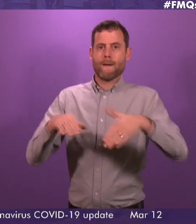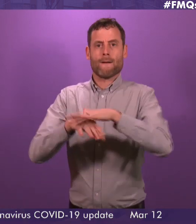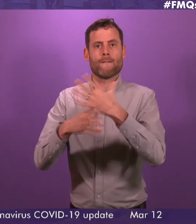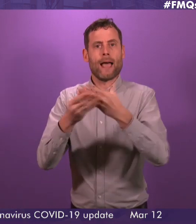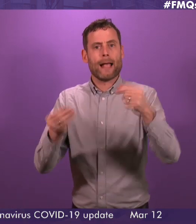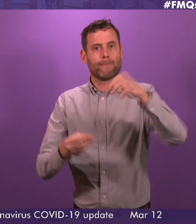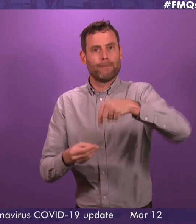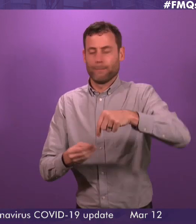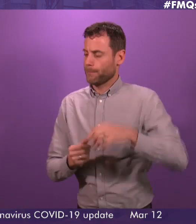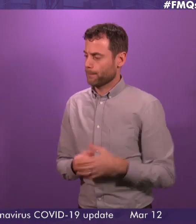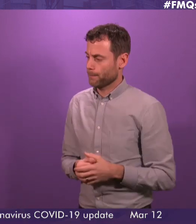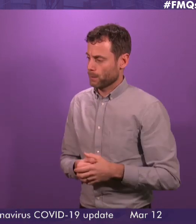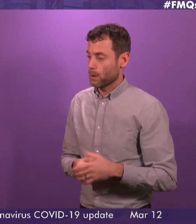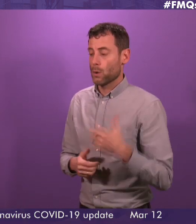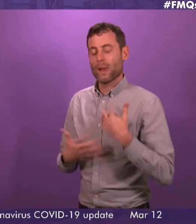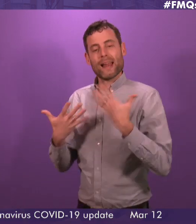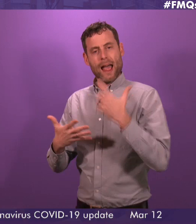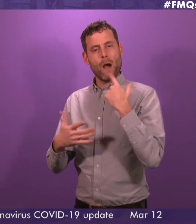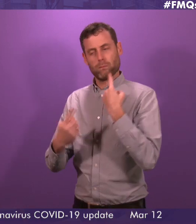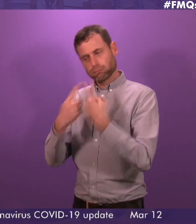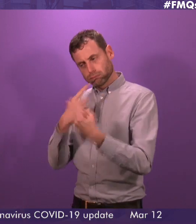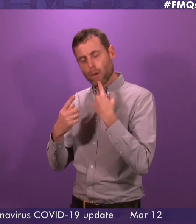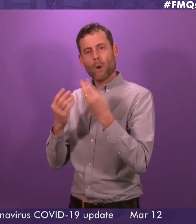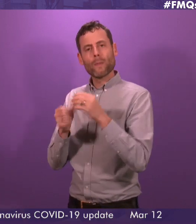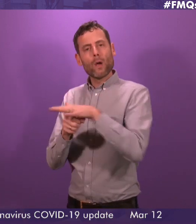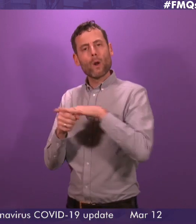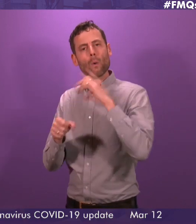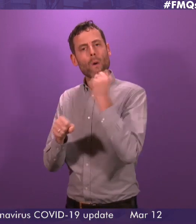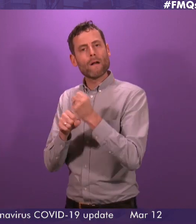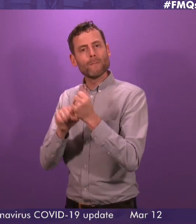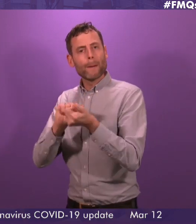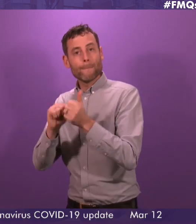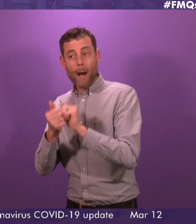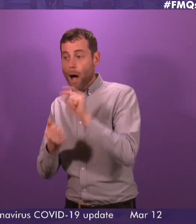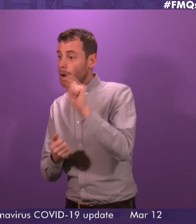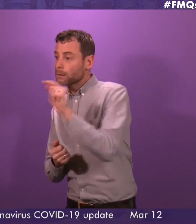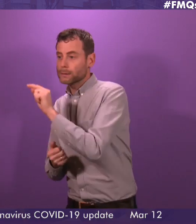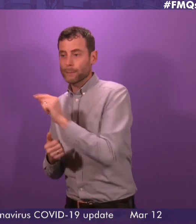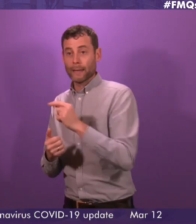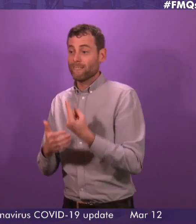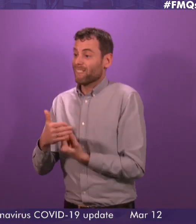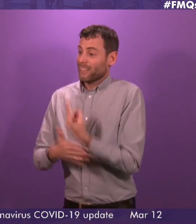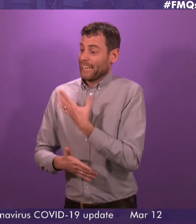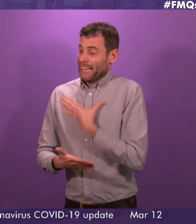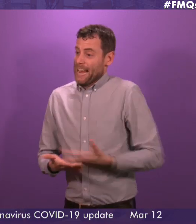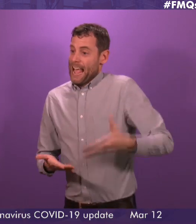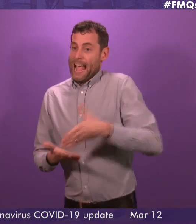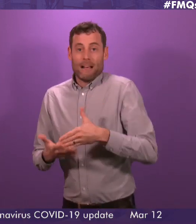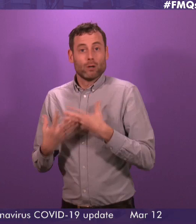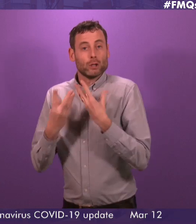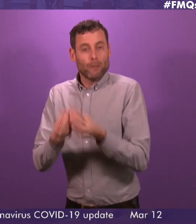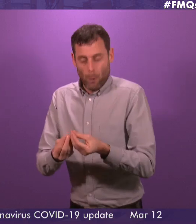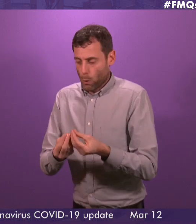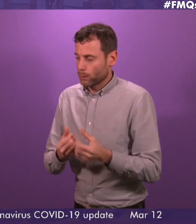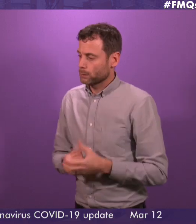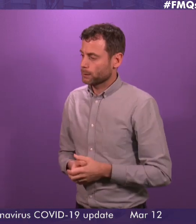in discussion with local government partners about additional support, not only in respect of what Ms Lennon spoke